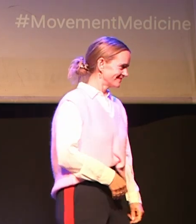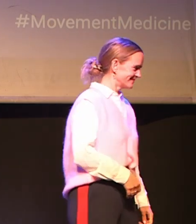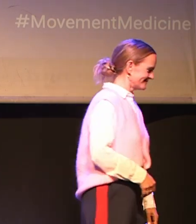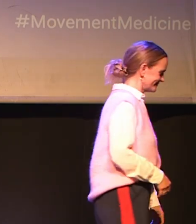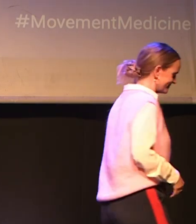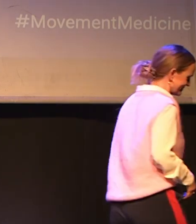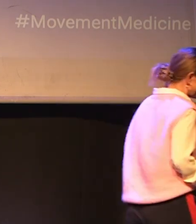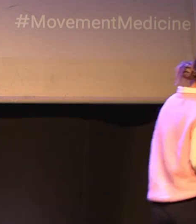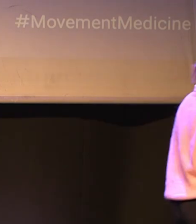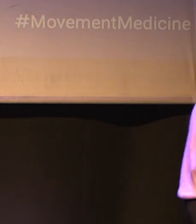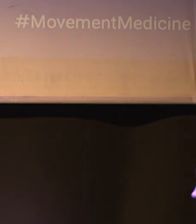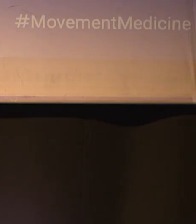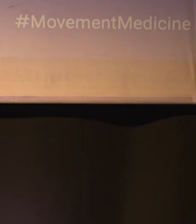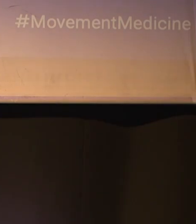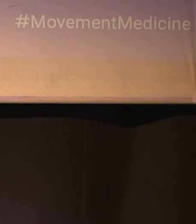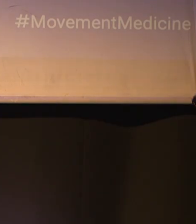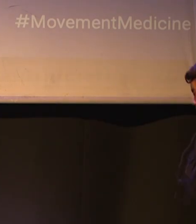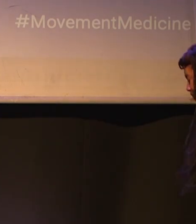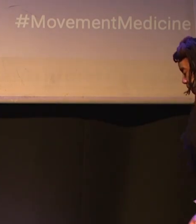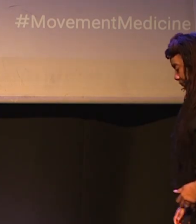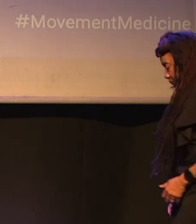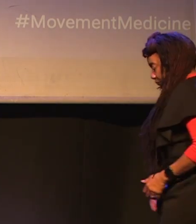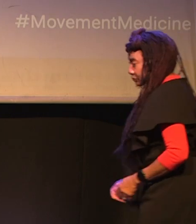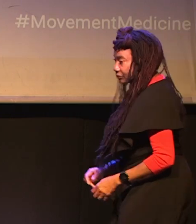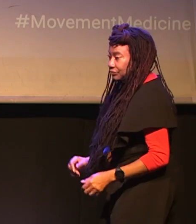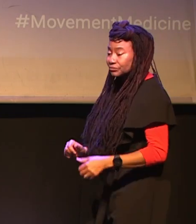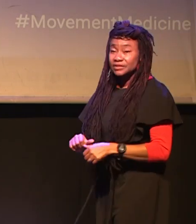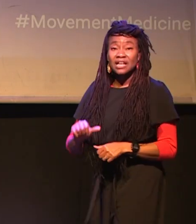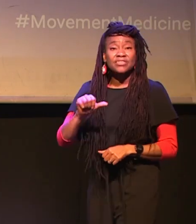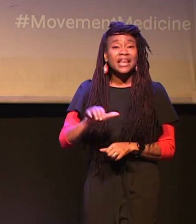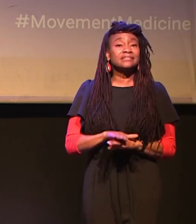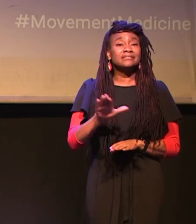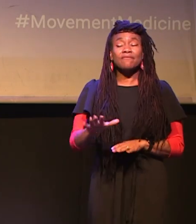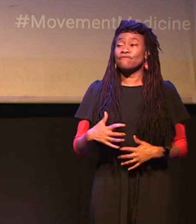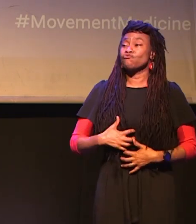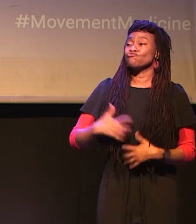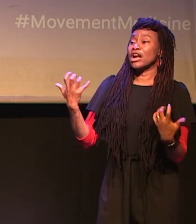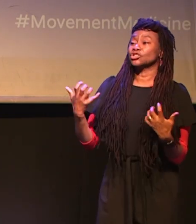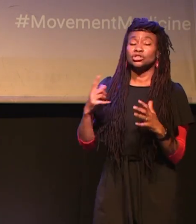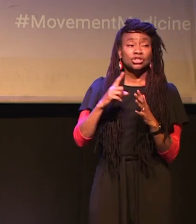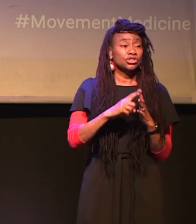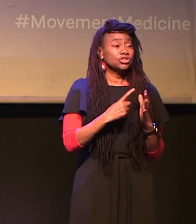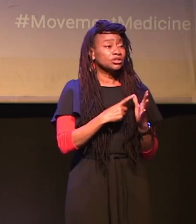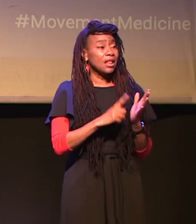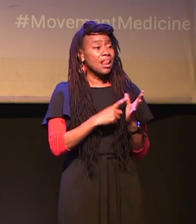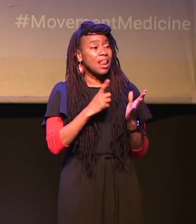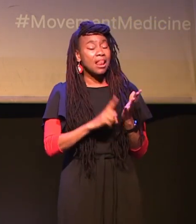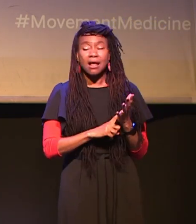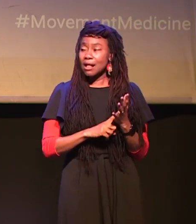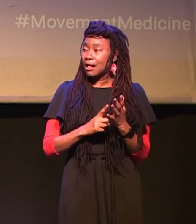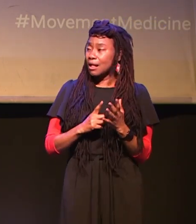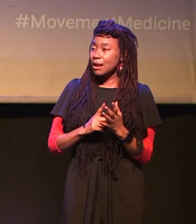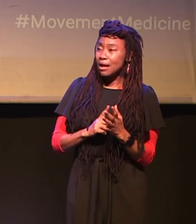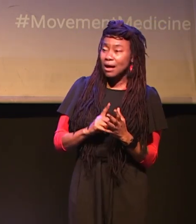Prayers up. In terms of next steps for Rage, Jalal and Alex from our team actually hold Rage